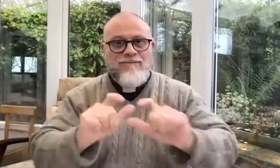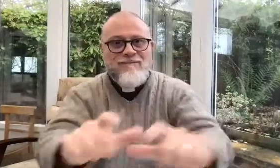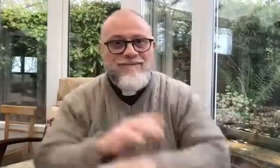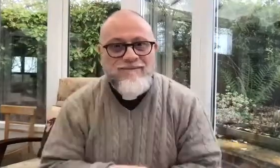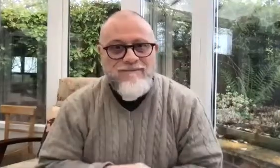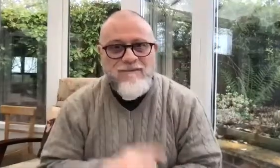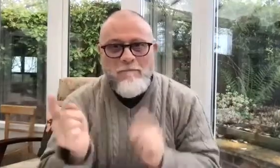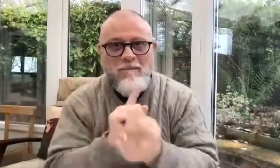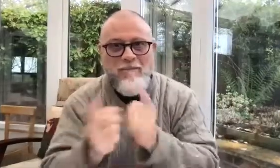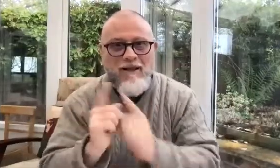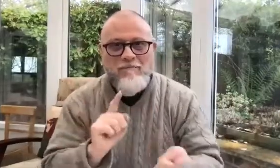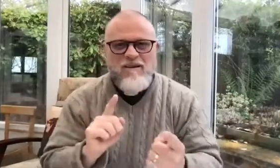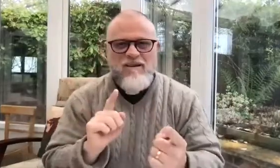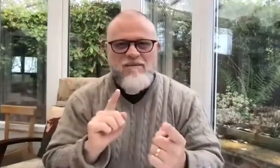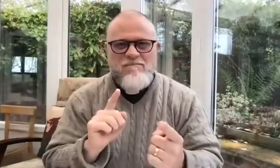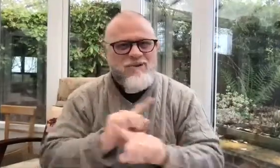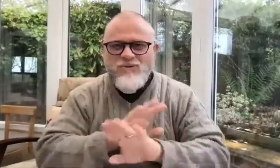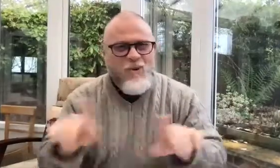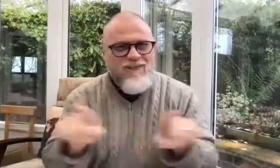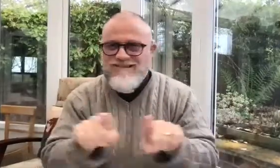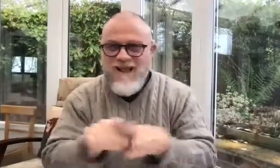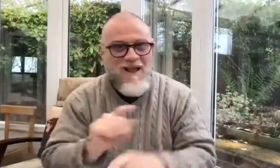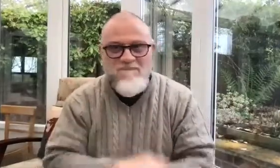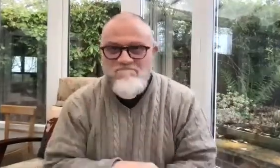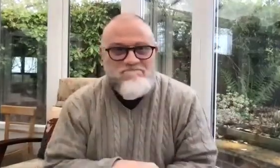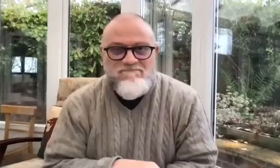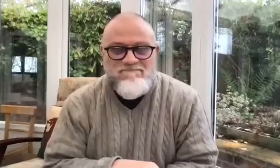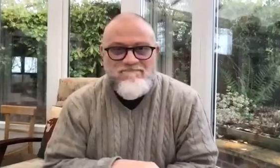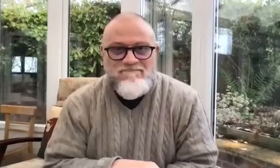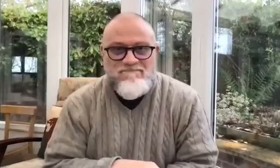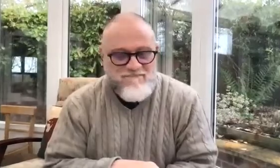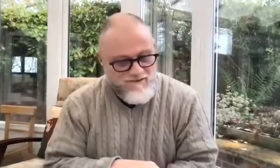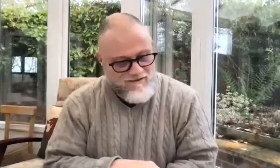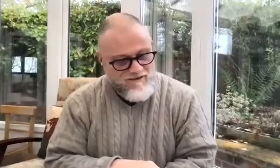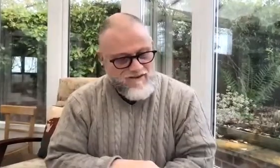that helps us continue connecting with people. I know it's not the same.